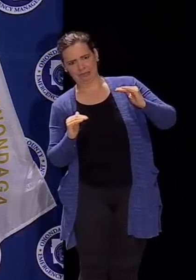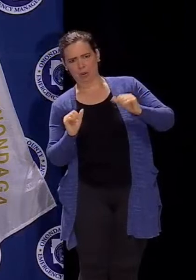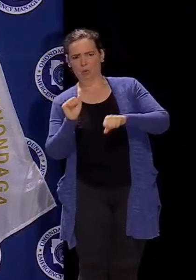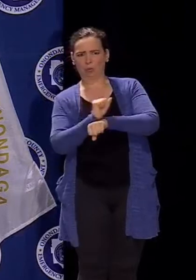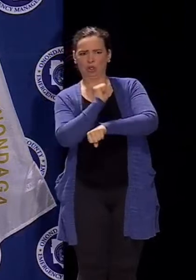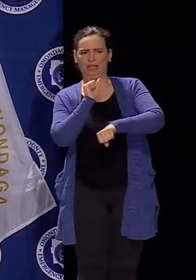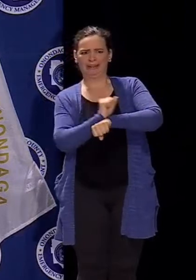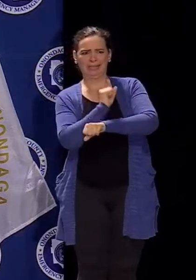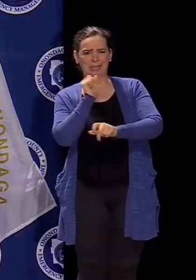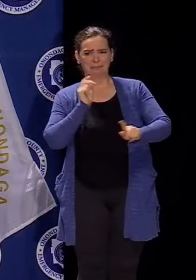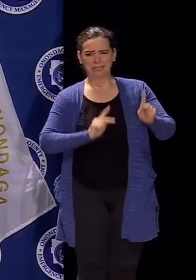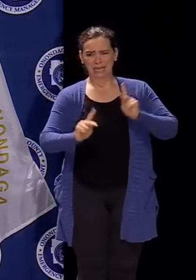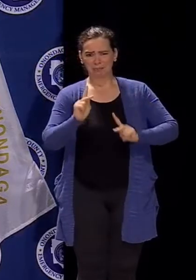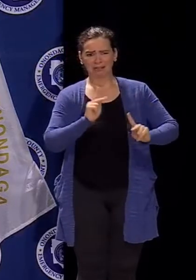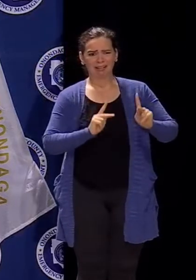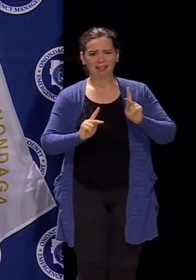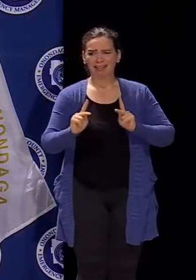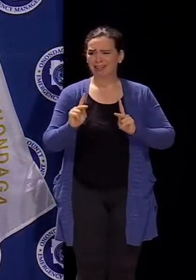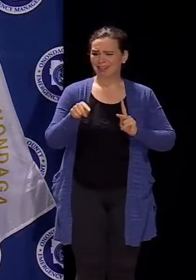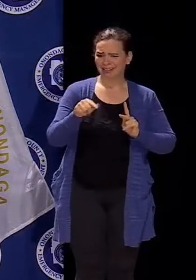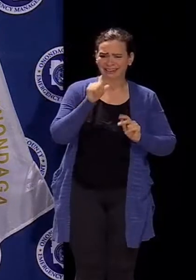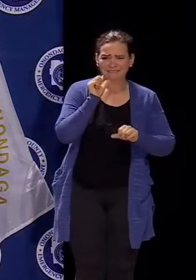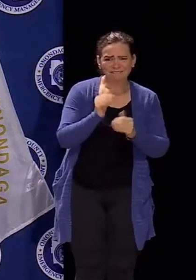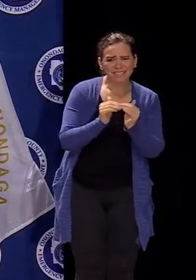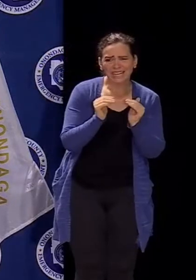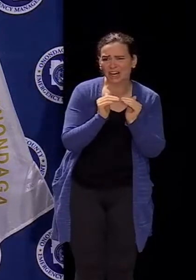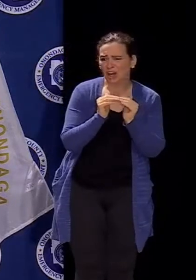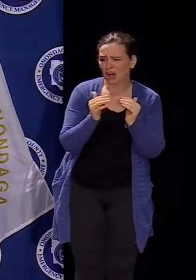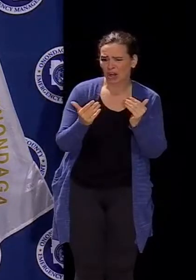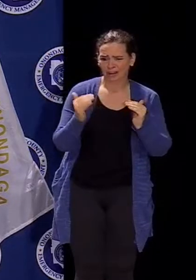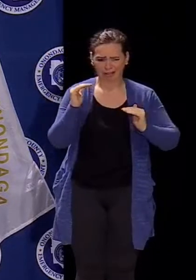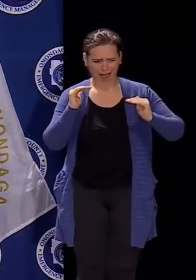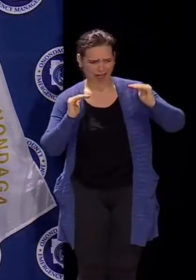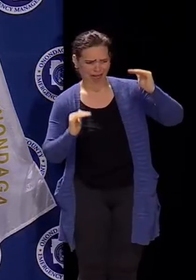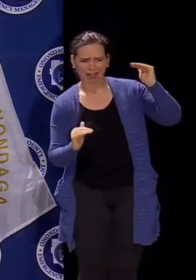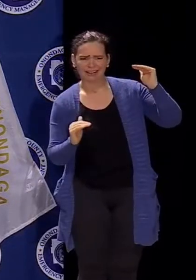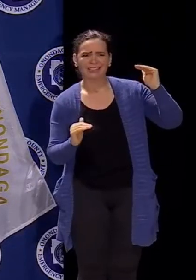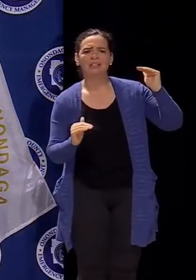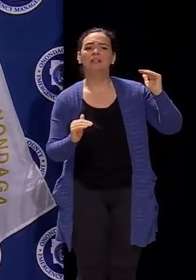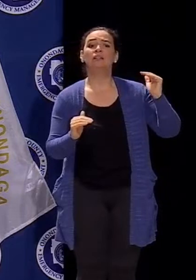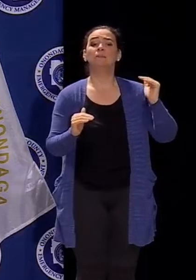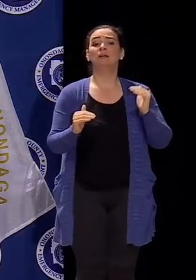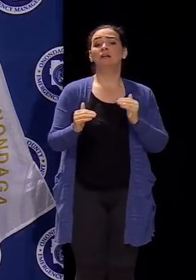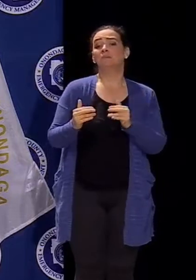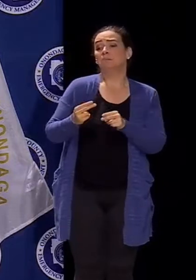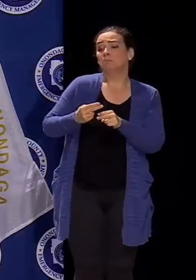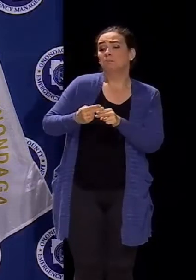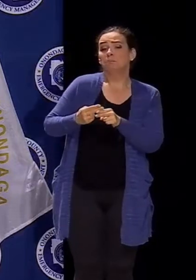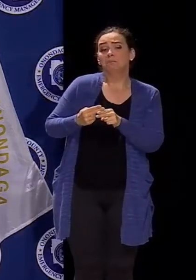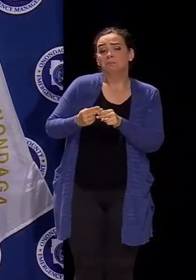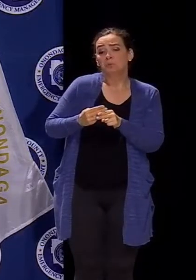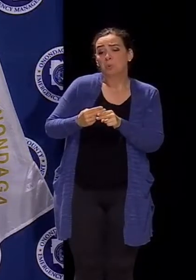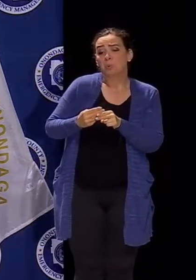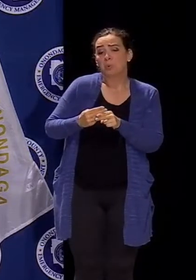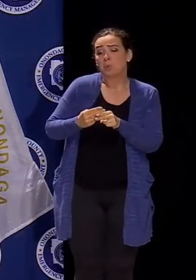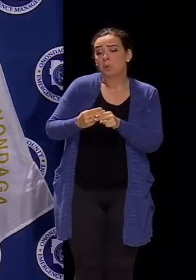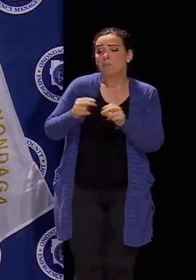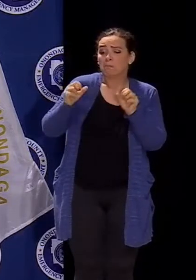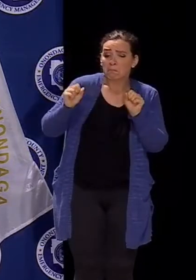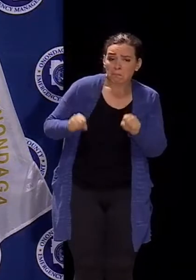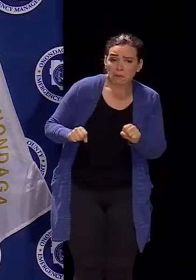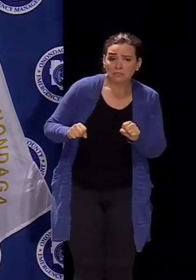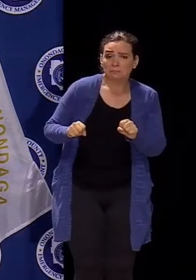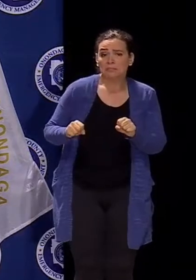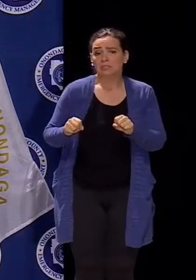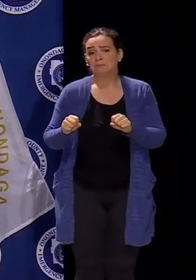be able to do the things we were doing. Now, it could be temporary, to your point. In 90, 120, 150 days, we may be calling